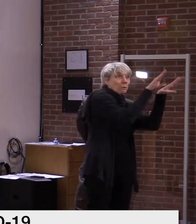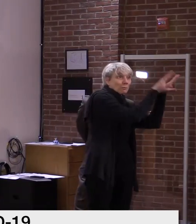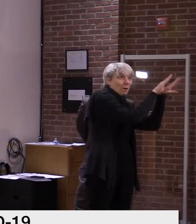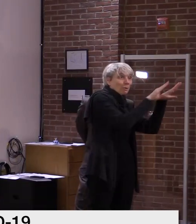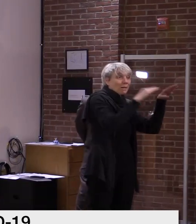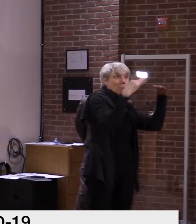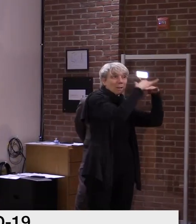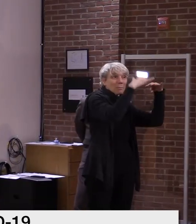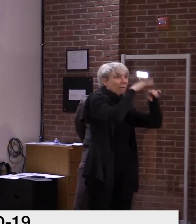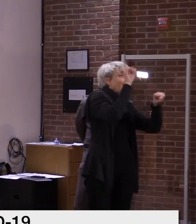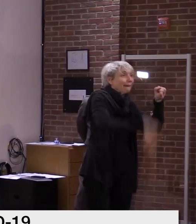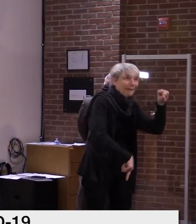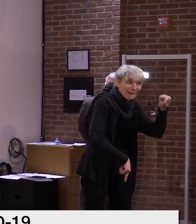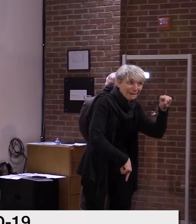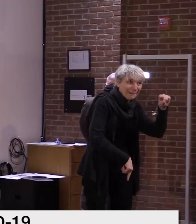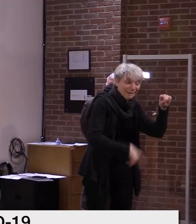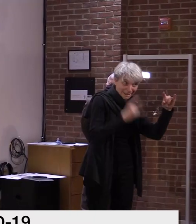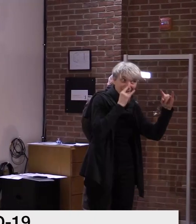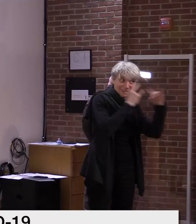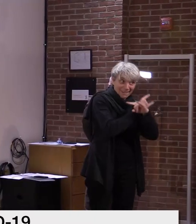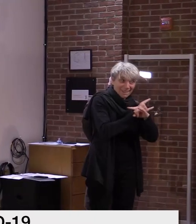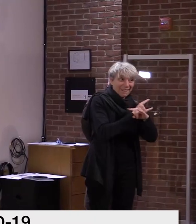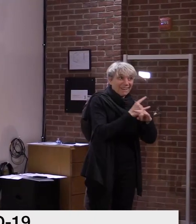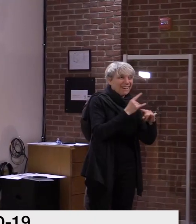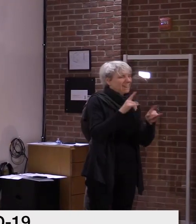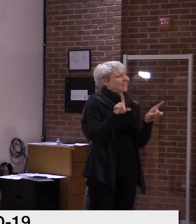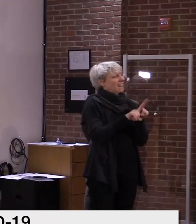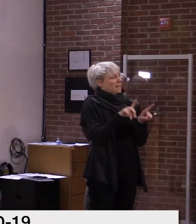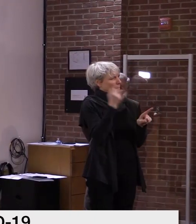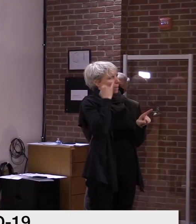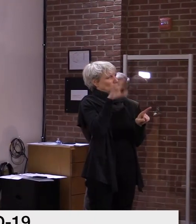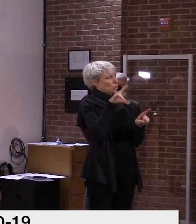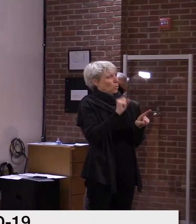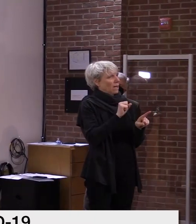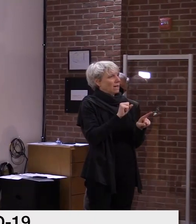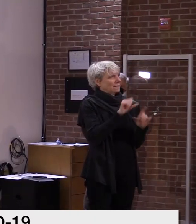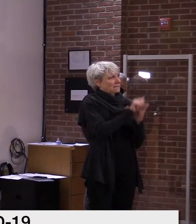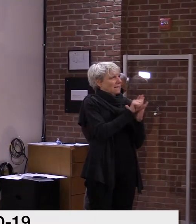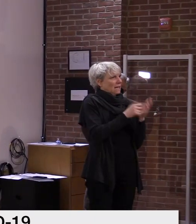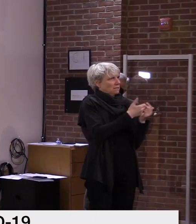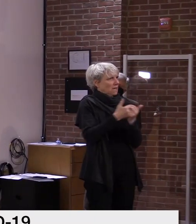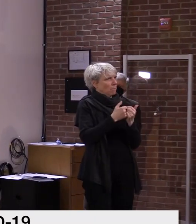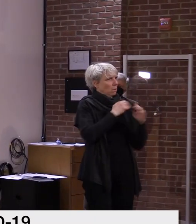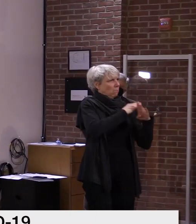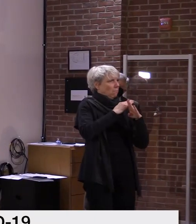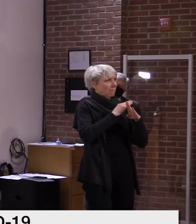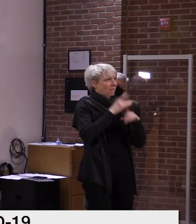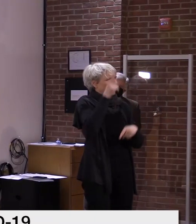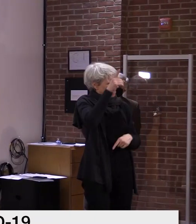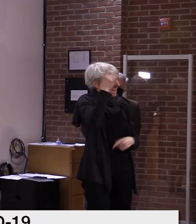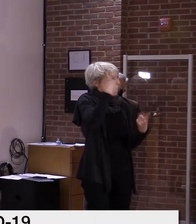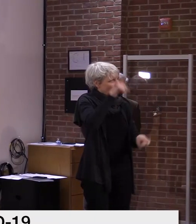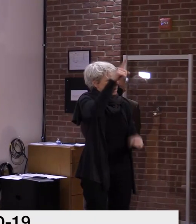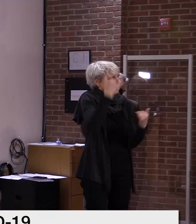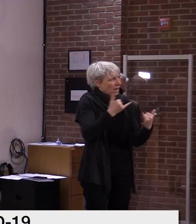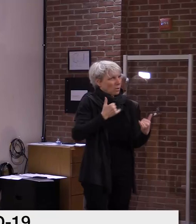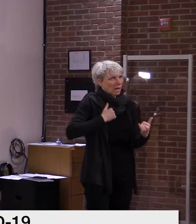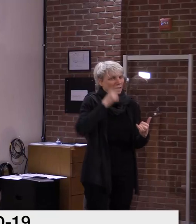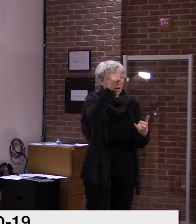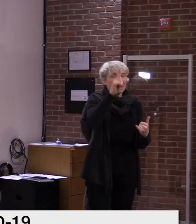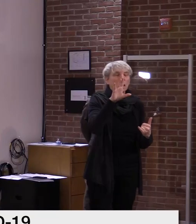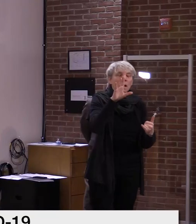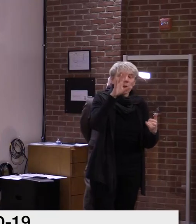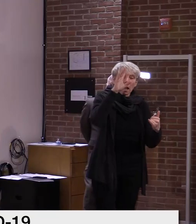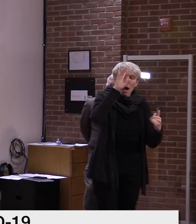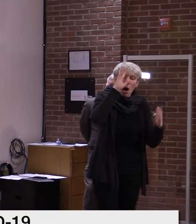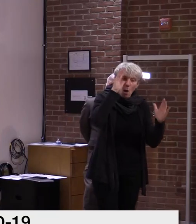on the eastern side either. So again, they have their hands full. Things are getting better. They're getting more doses and getting more